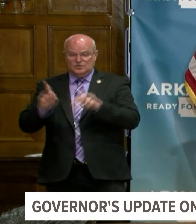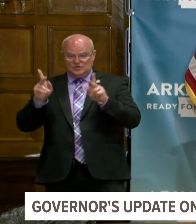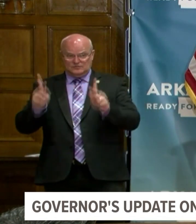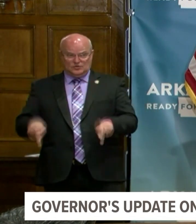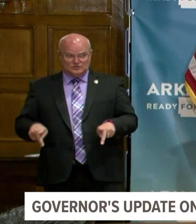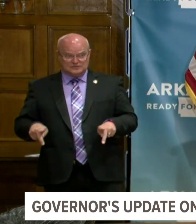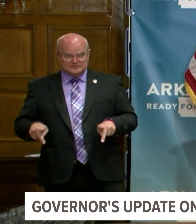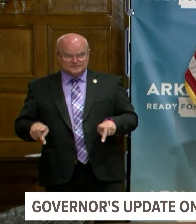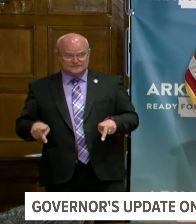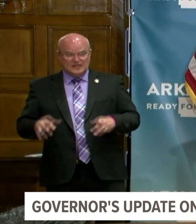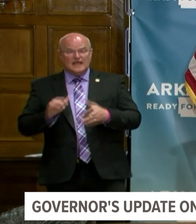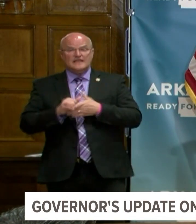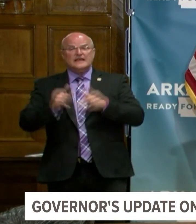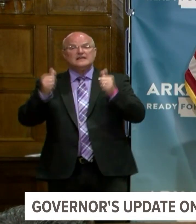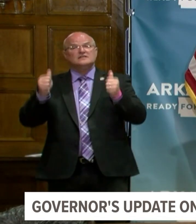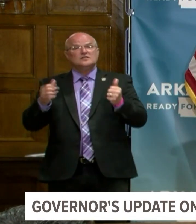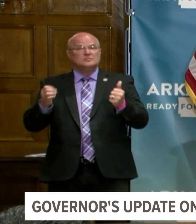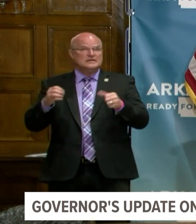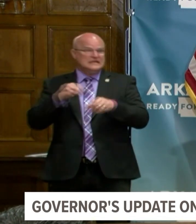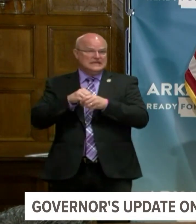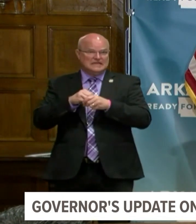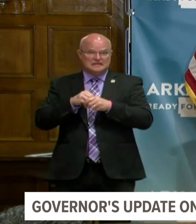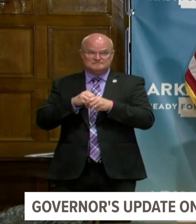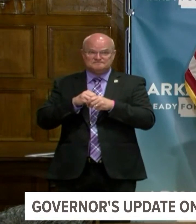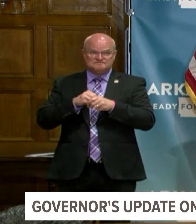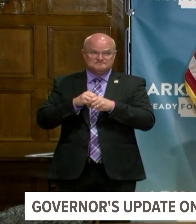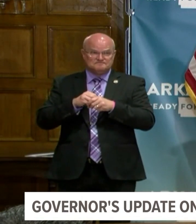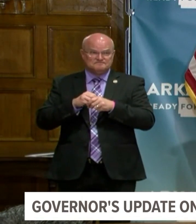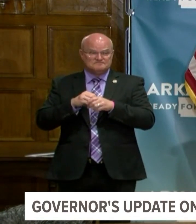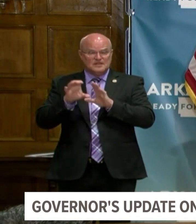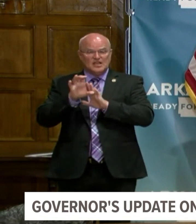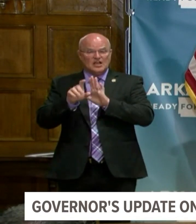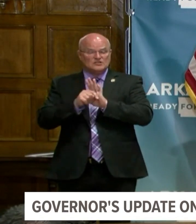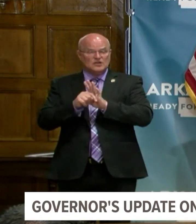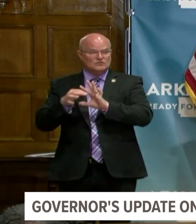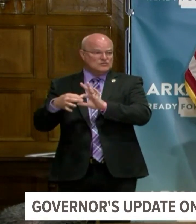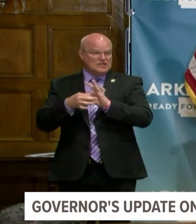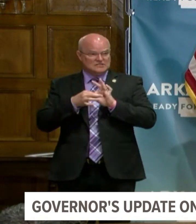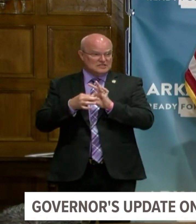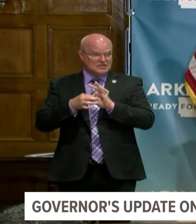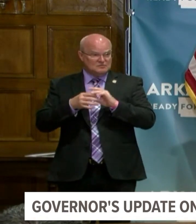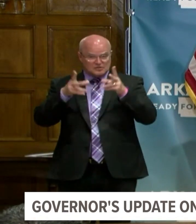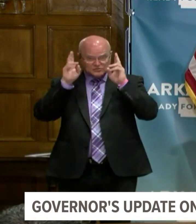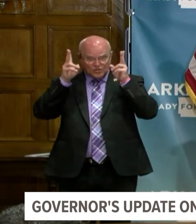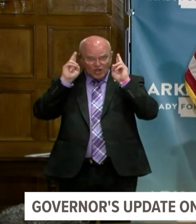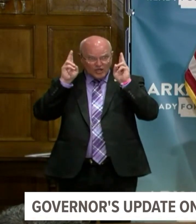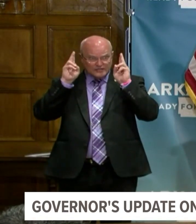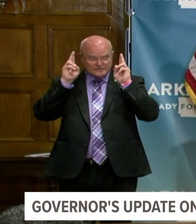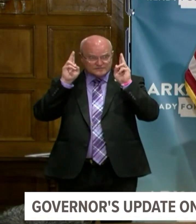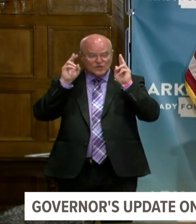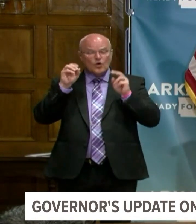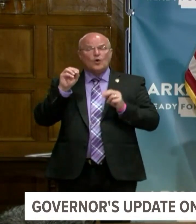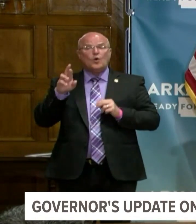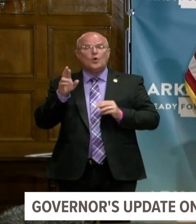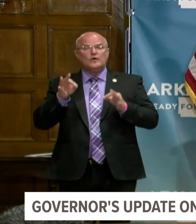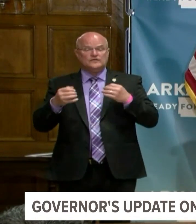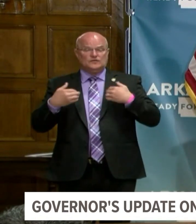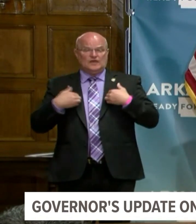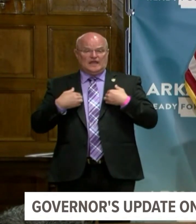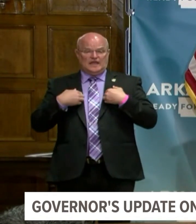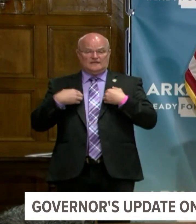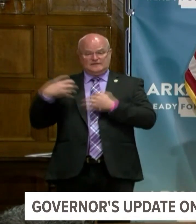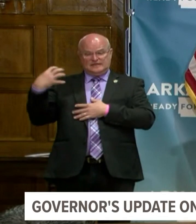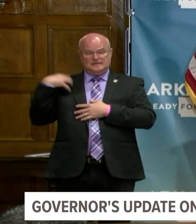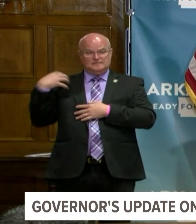person that could be in a contractual relationship at a salon, or if you have